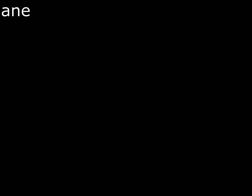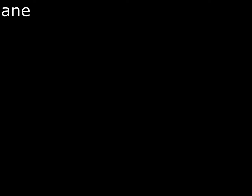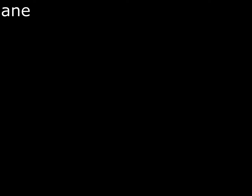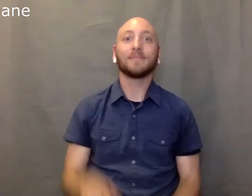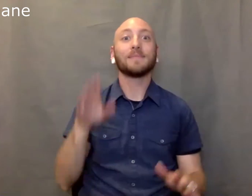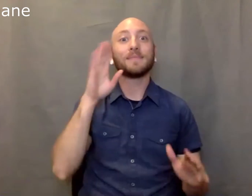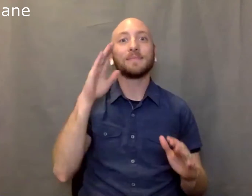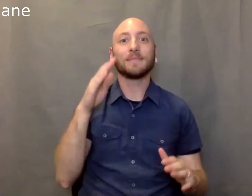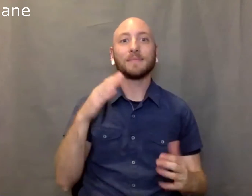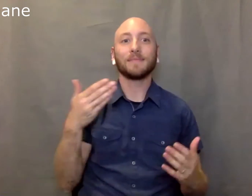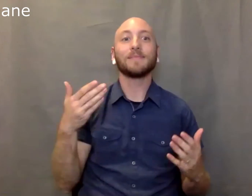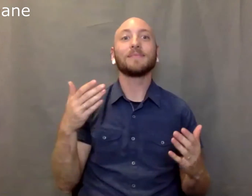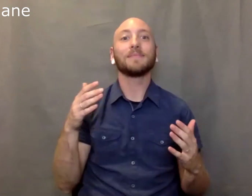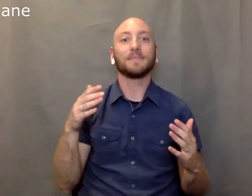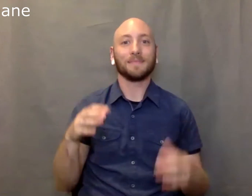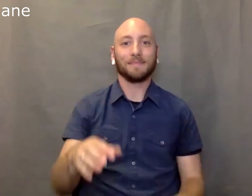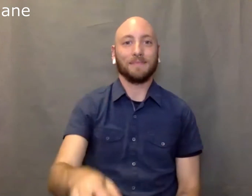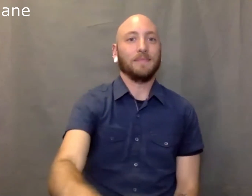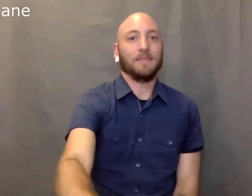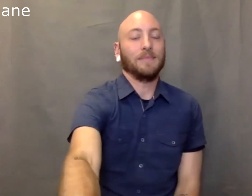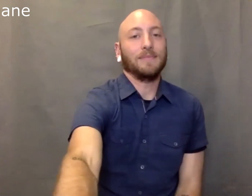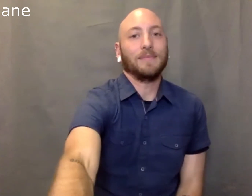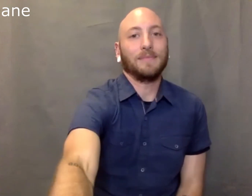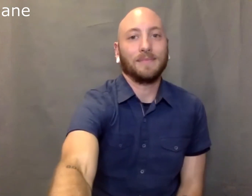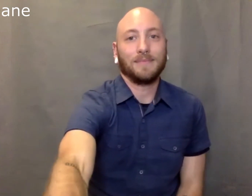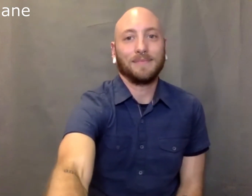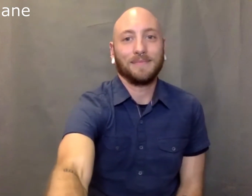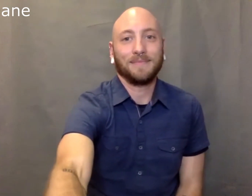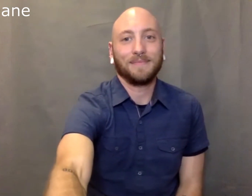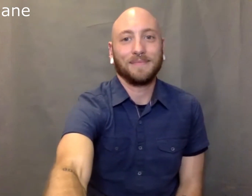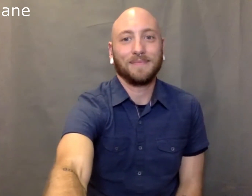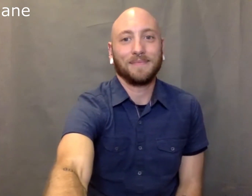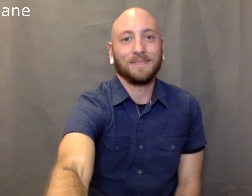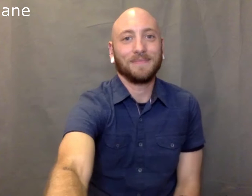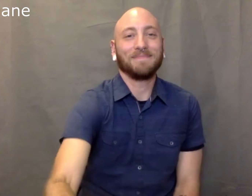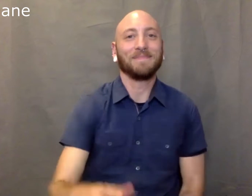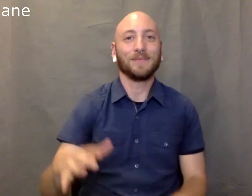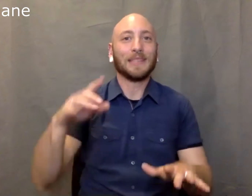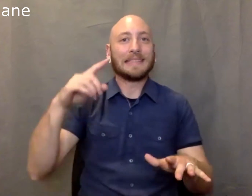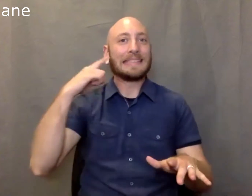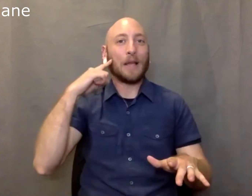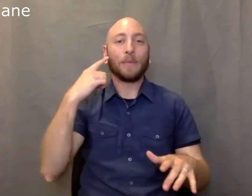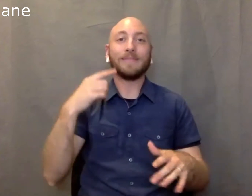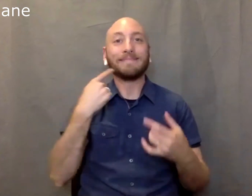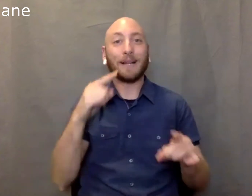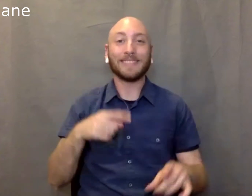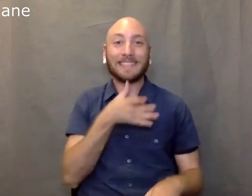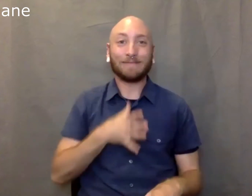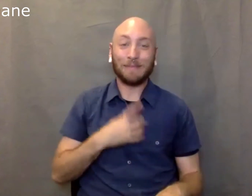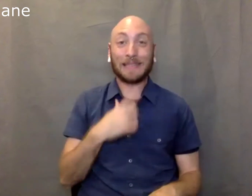Shane, I'm an alcoholic. Oh, hold on. Okay, it's being recorded. Cool. Hi guys, my name's Shane.